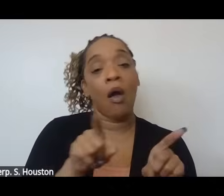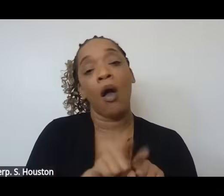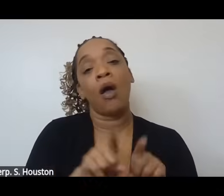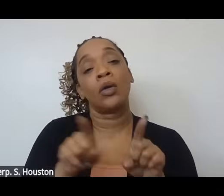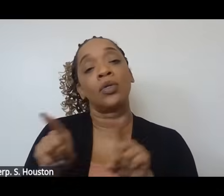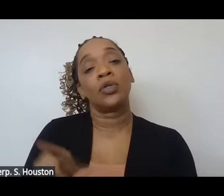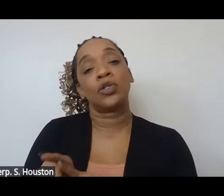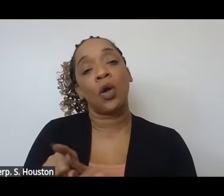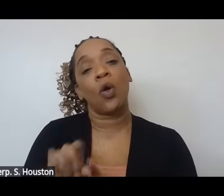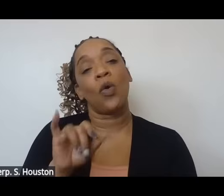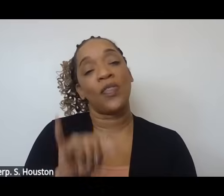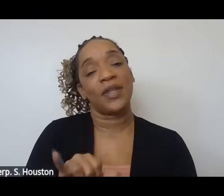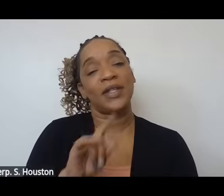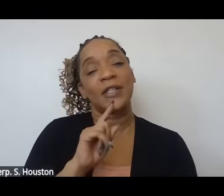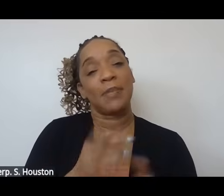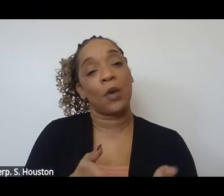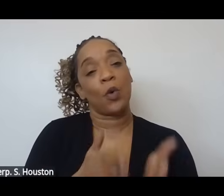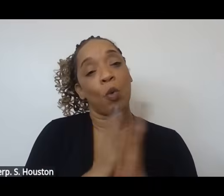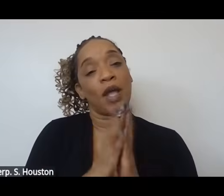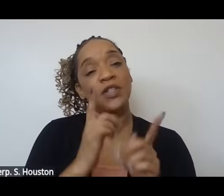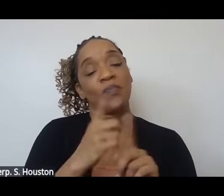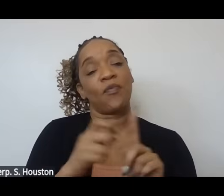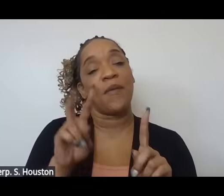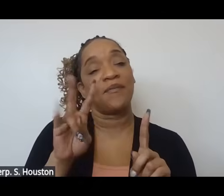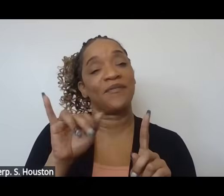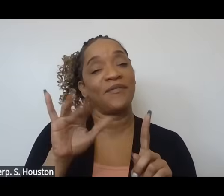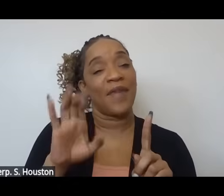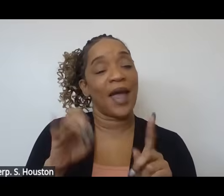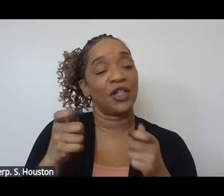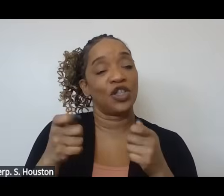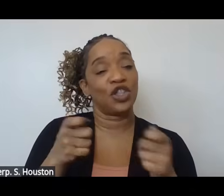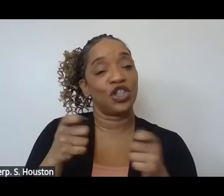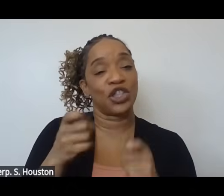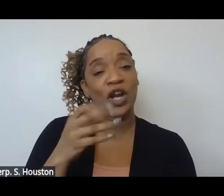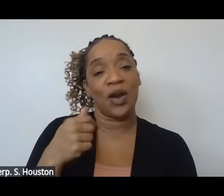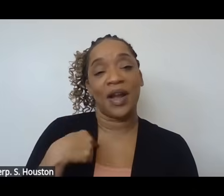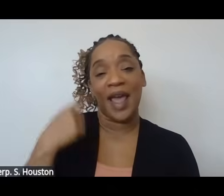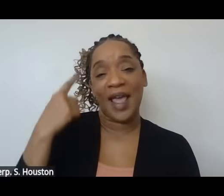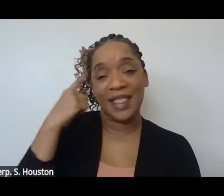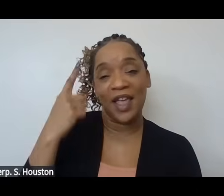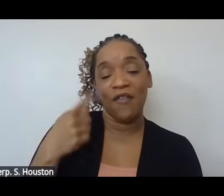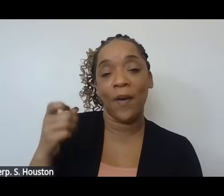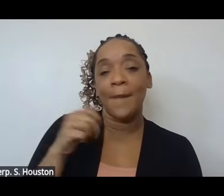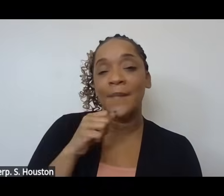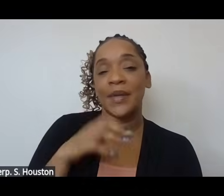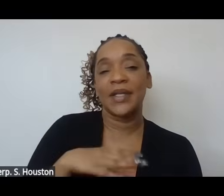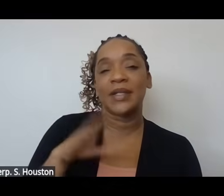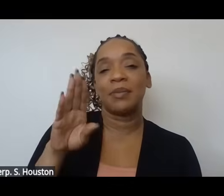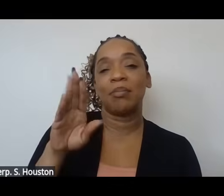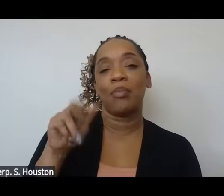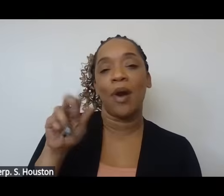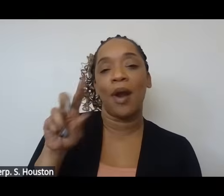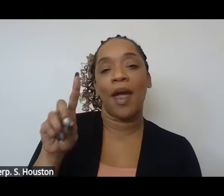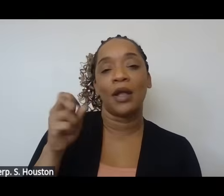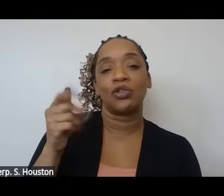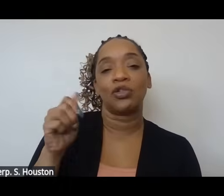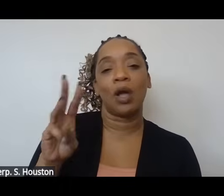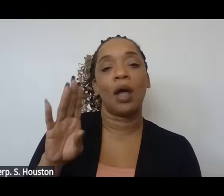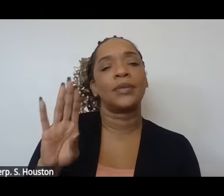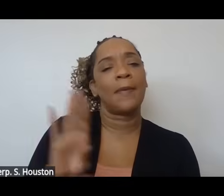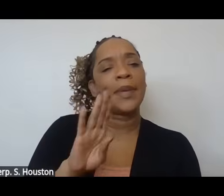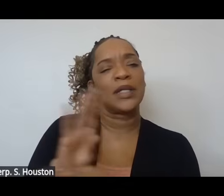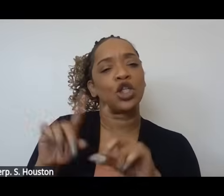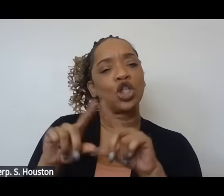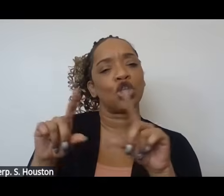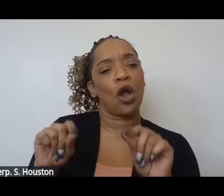been a request, I know from Vice Chair Gerwitz at least, and I actually think from Ms. Bradshaw, business cards. To have your